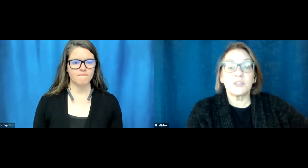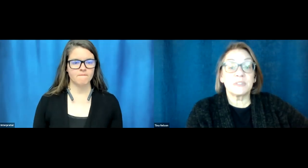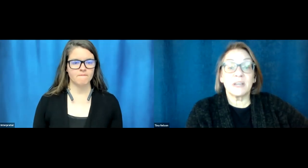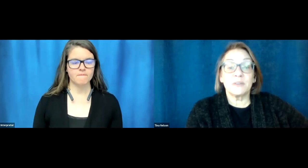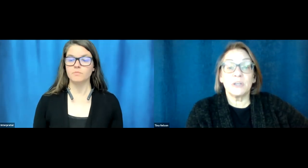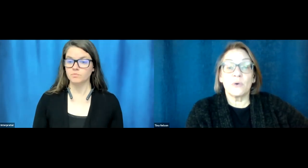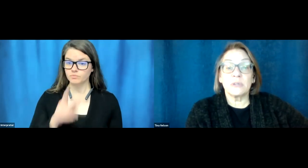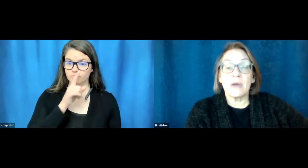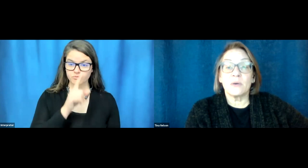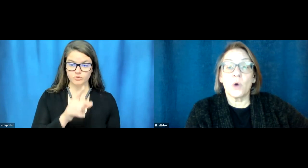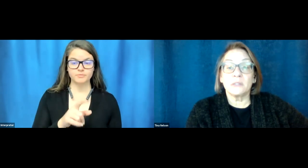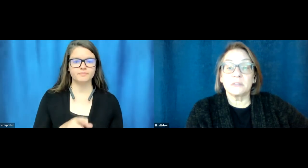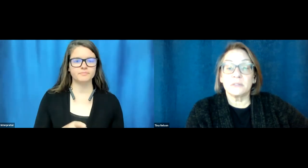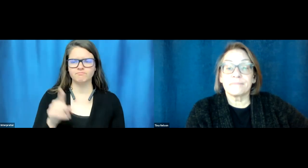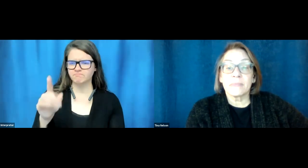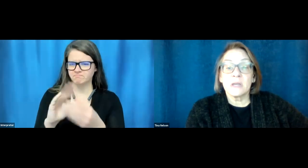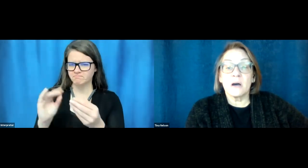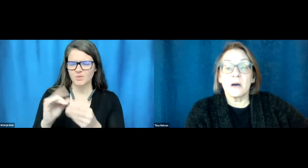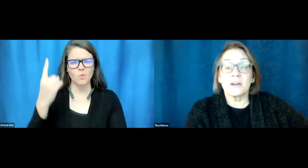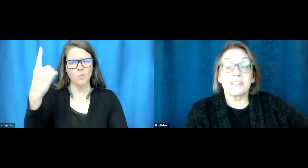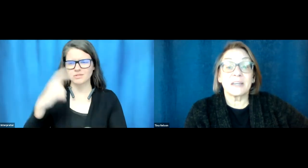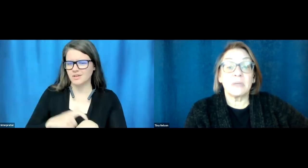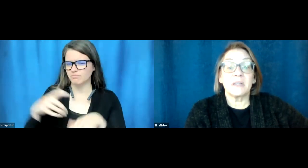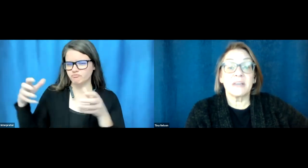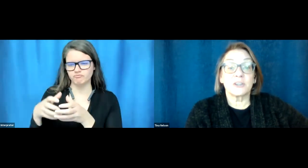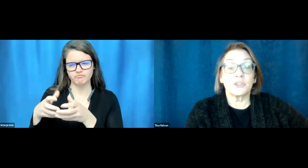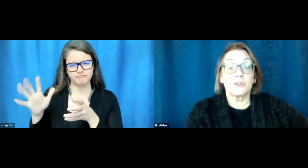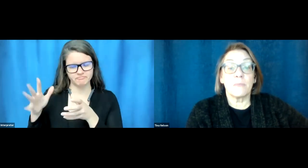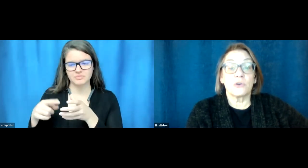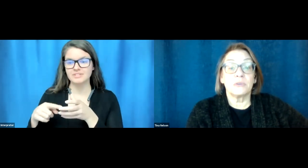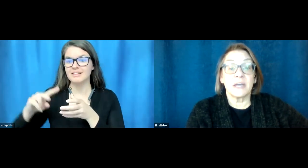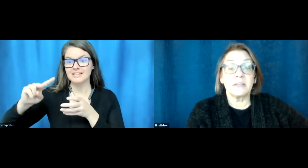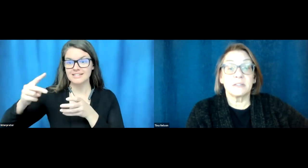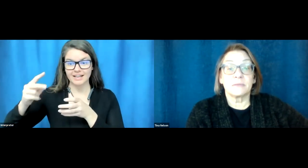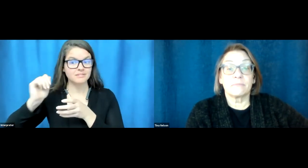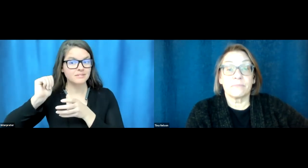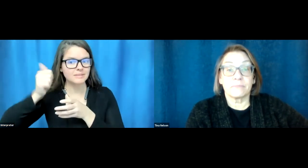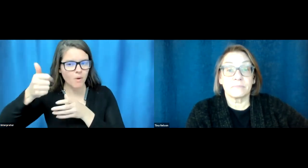As you said, we only met once. Our second meeting is actually tomorrow night.